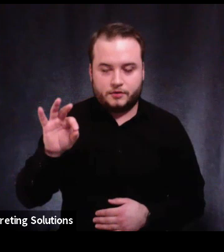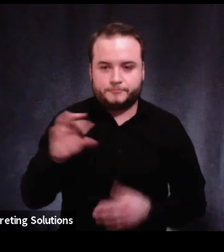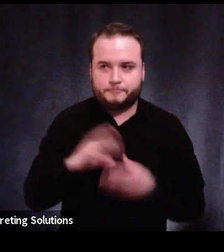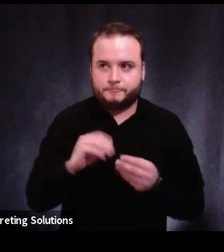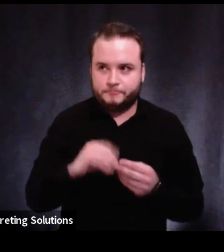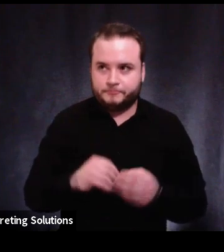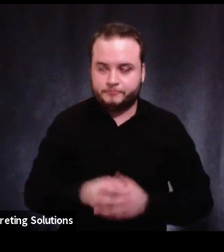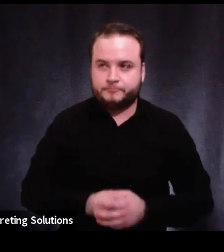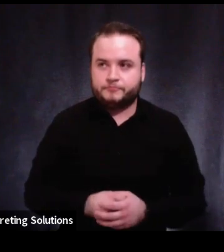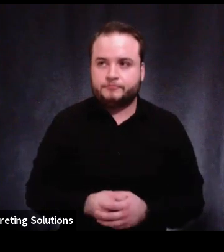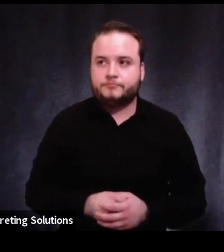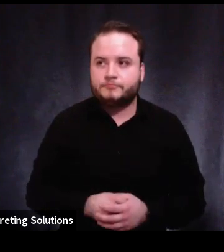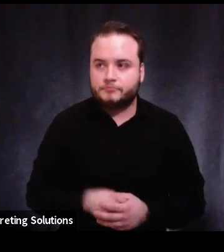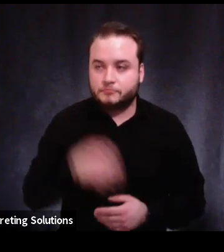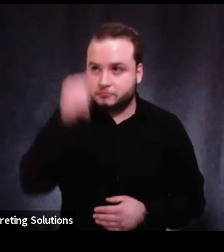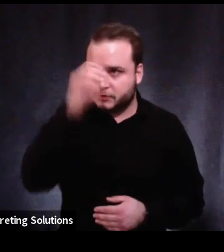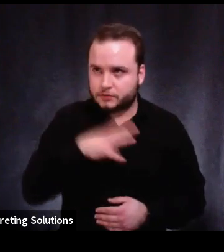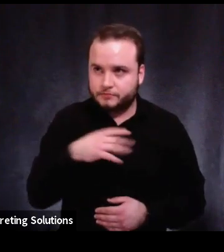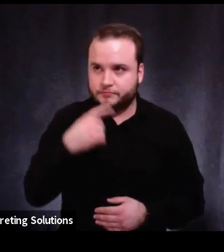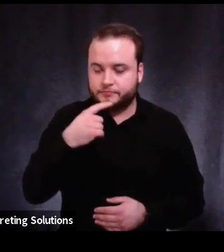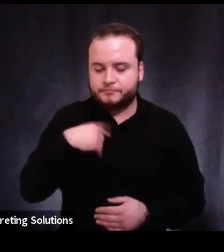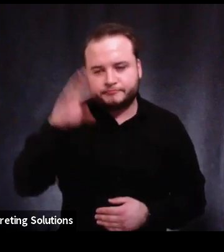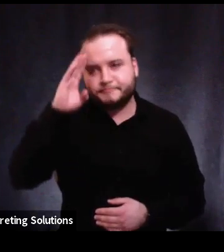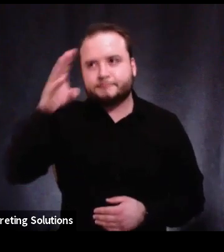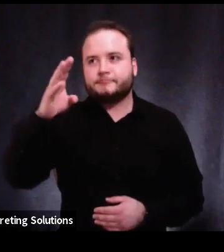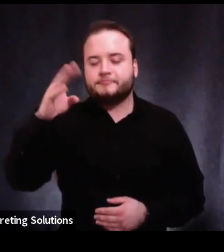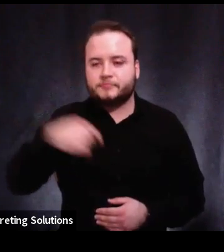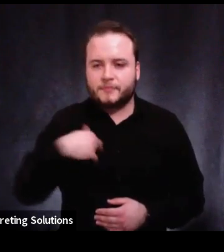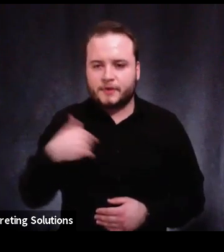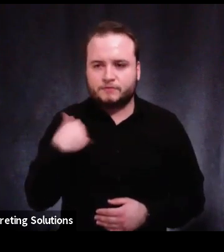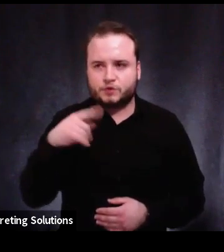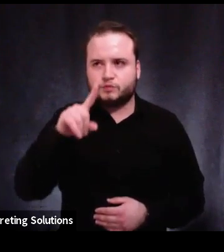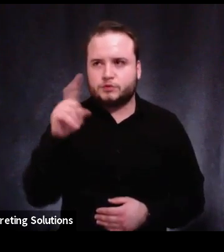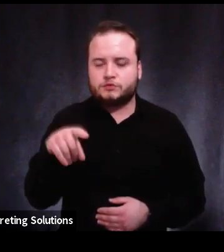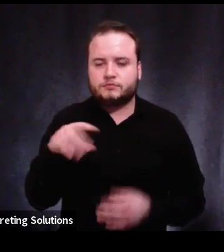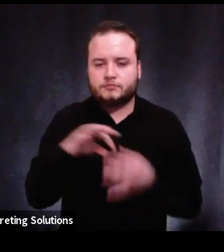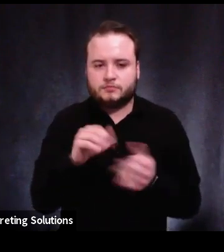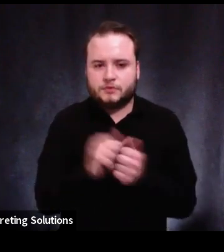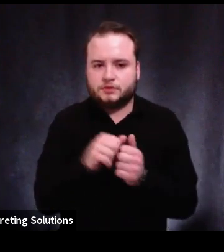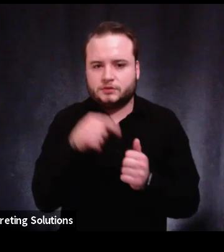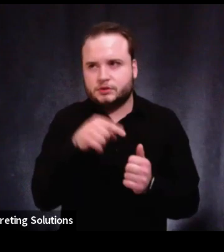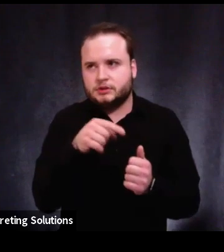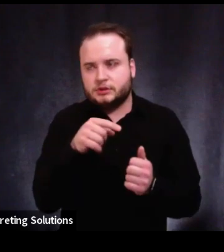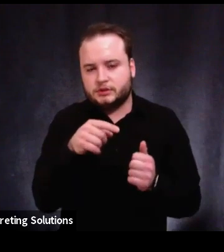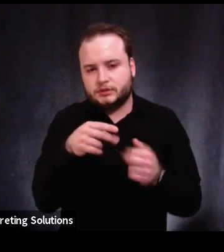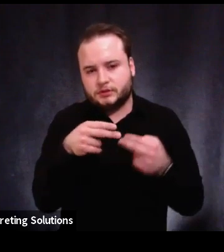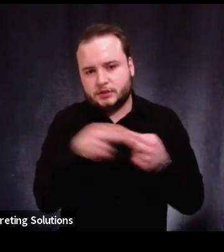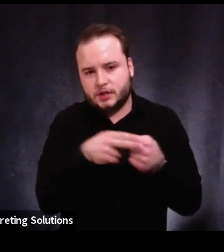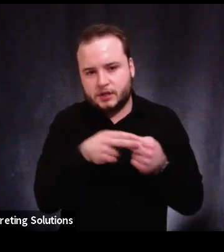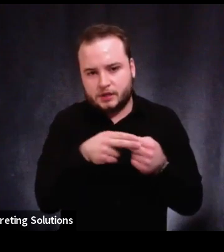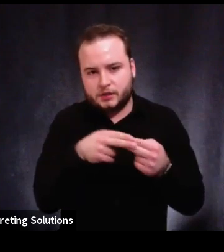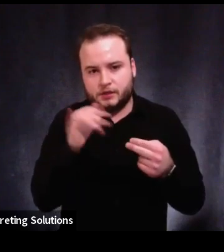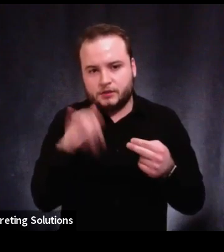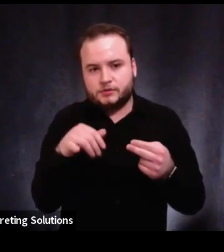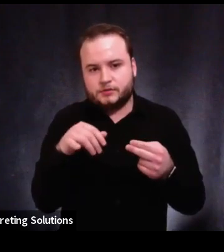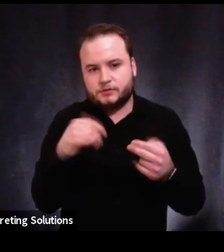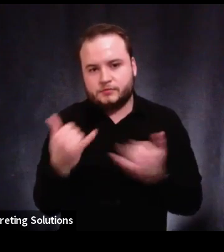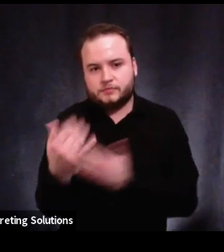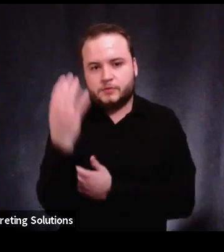questions about the slide deck that was presented this morning. One of the key takeaways I had was the differences between